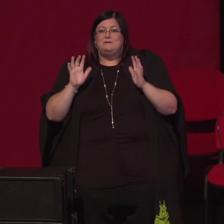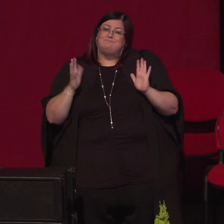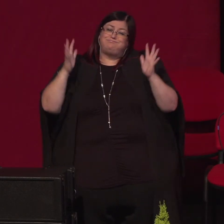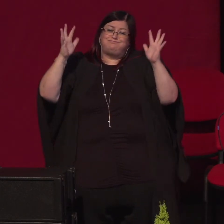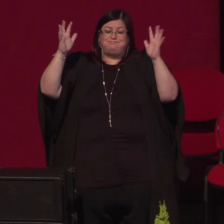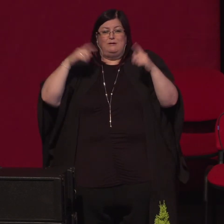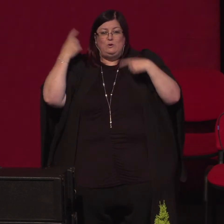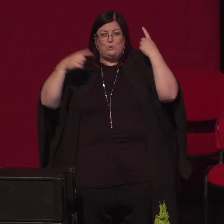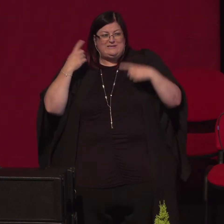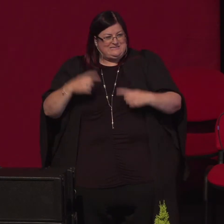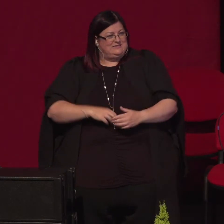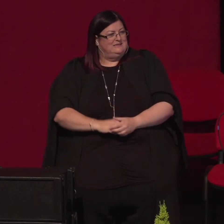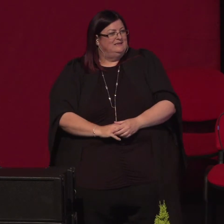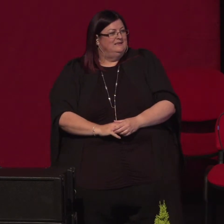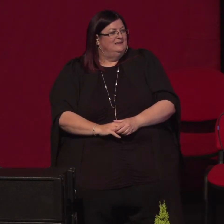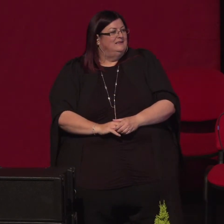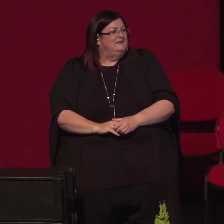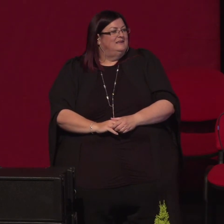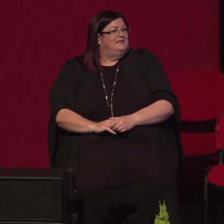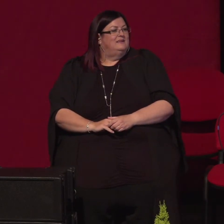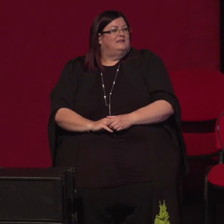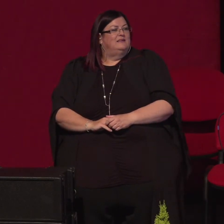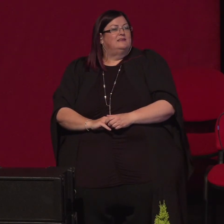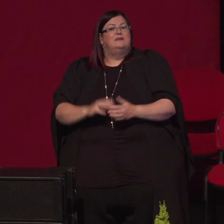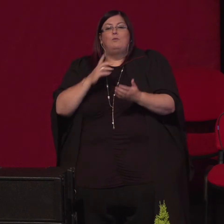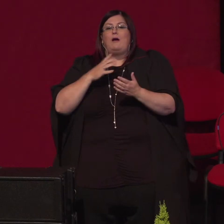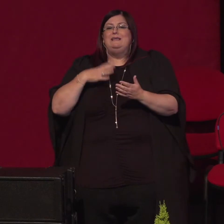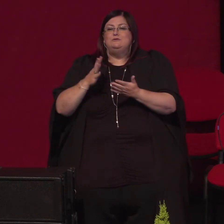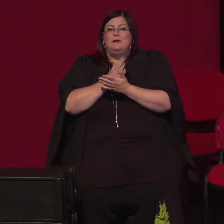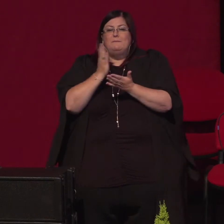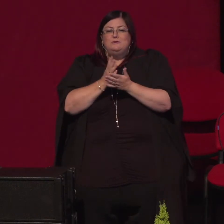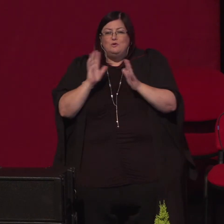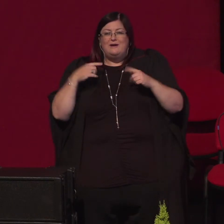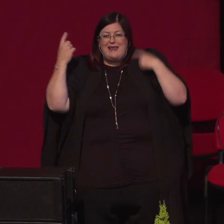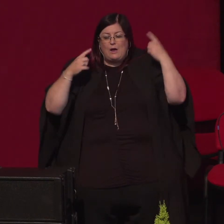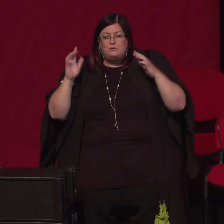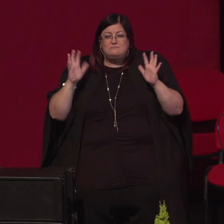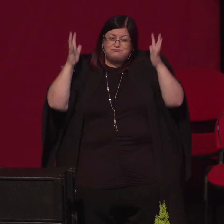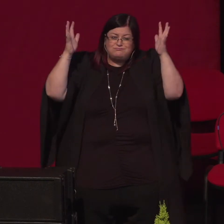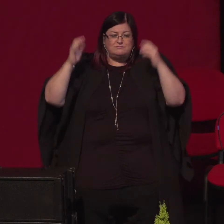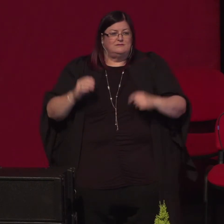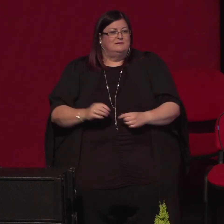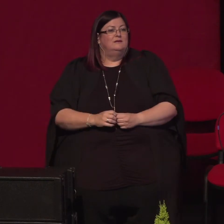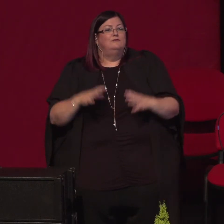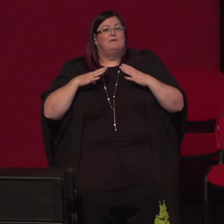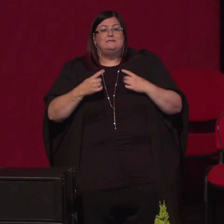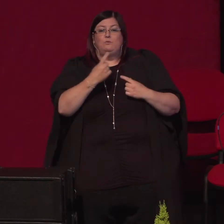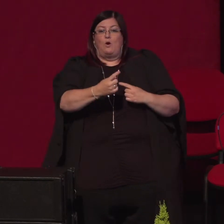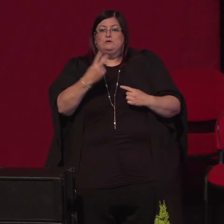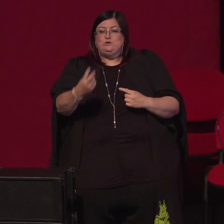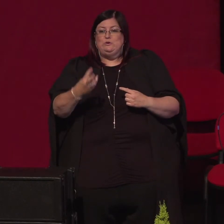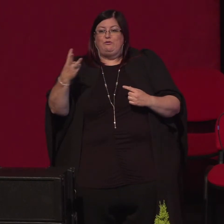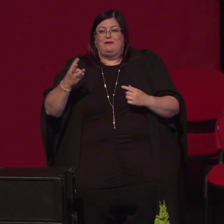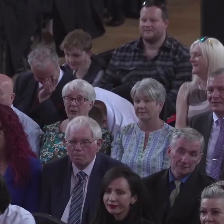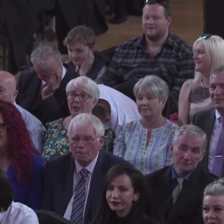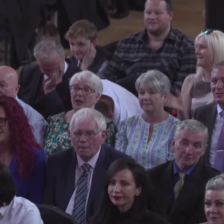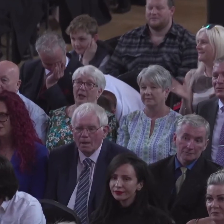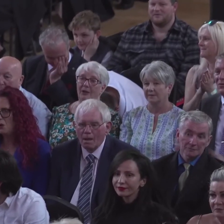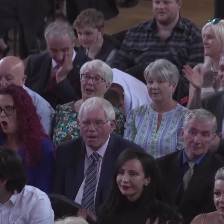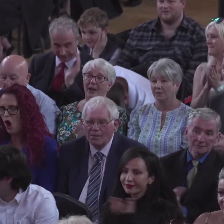run of this cheering and applause to check the volume levels. Okay, so 1, 2,